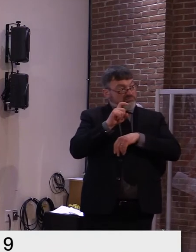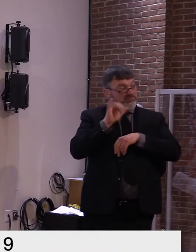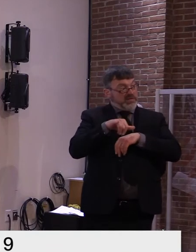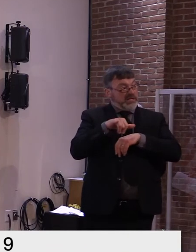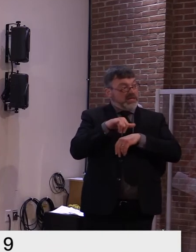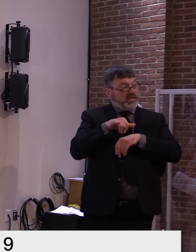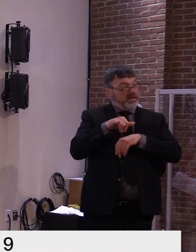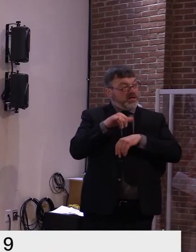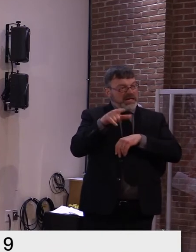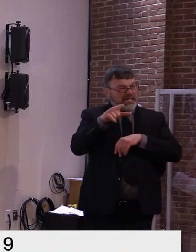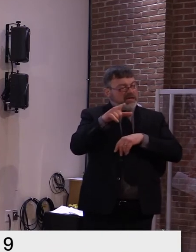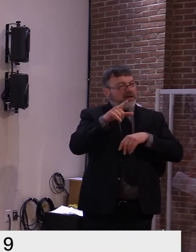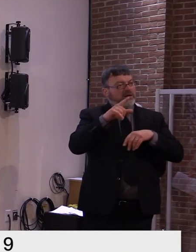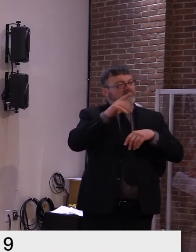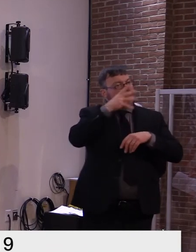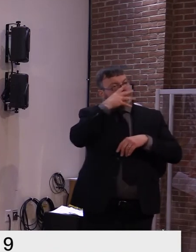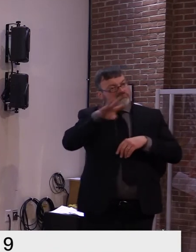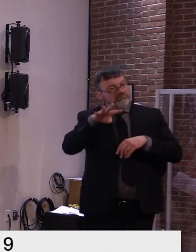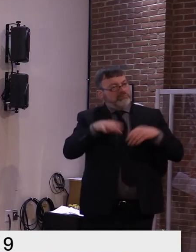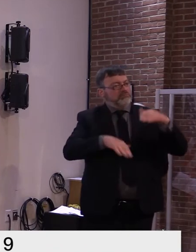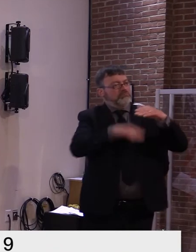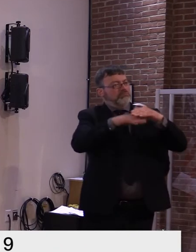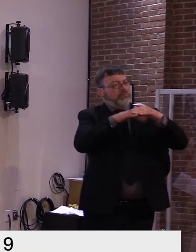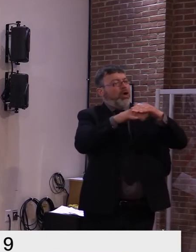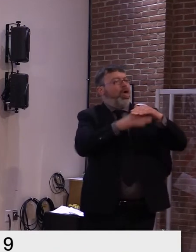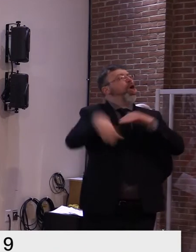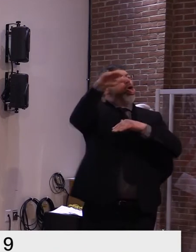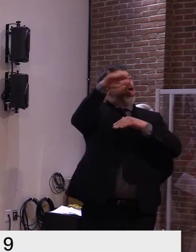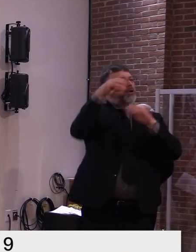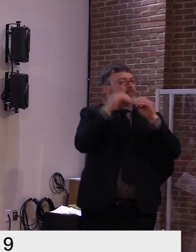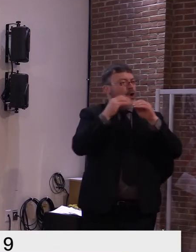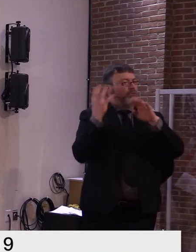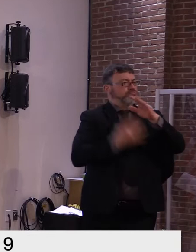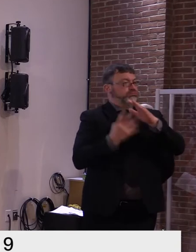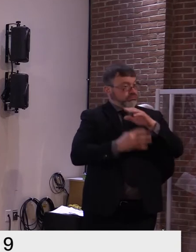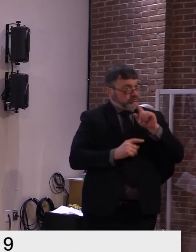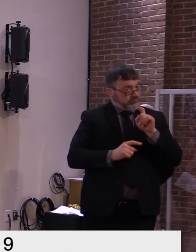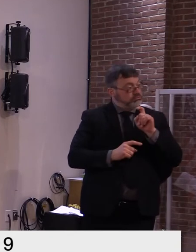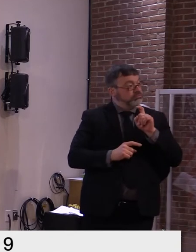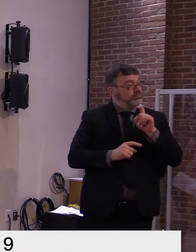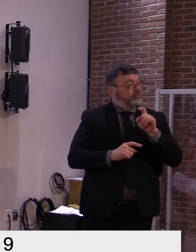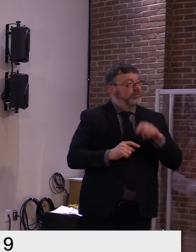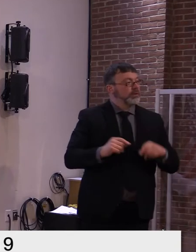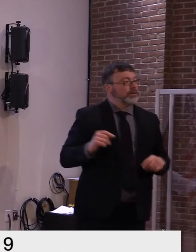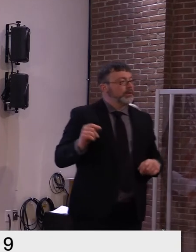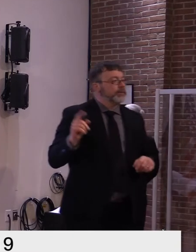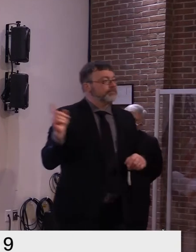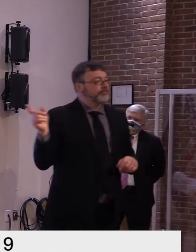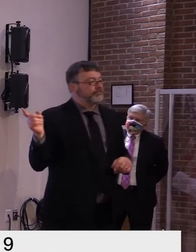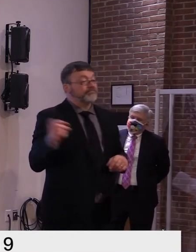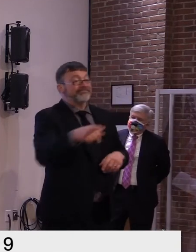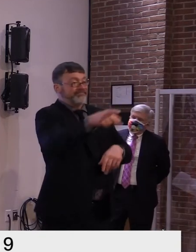You named the church correctly. I'm not aware that occupancy limits were exceeded, but I can't definitively say